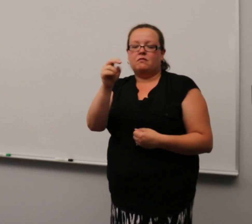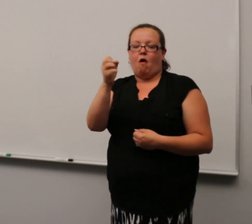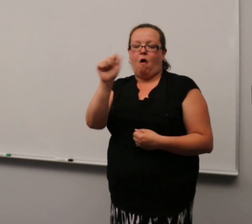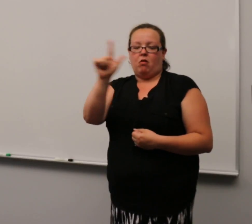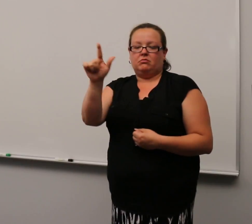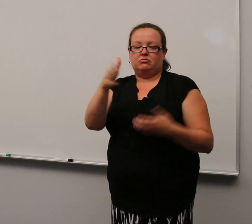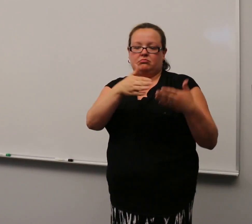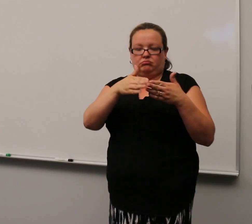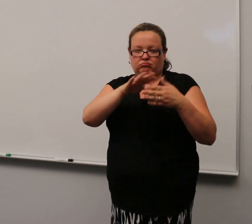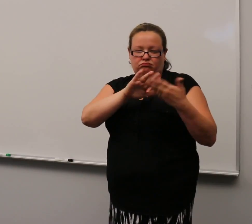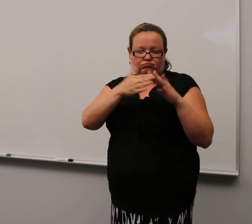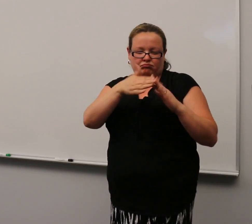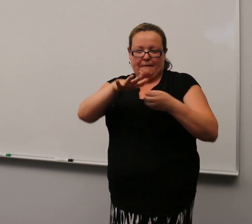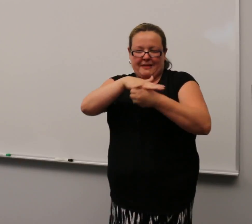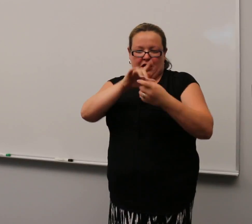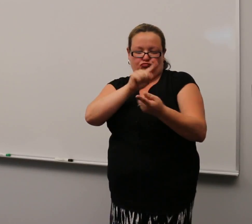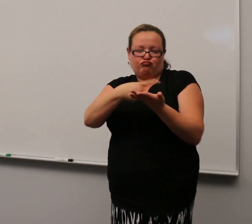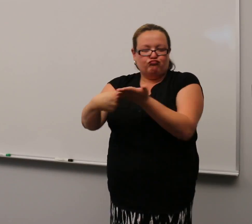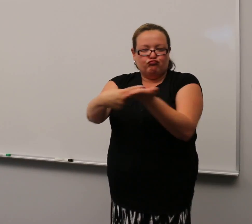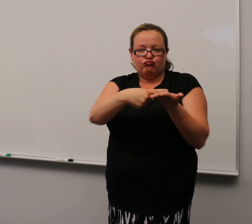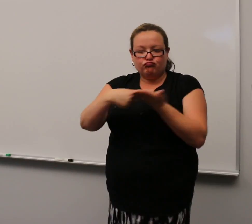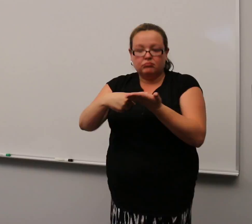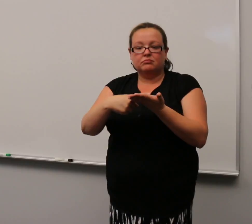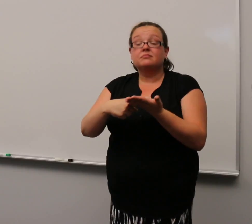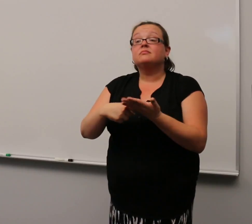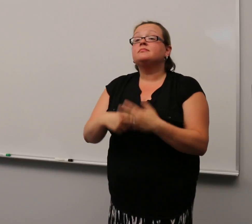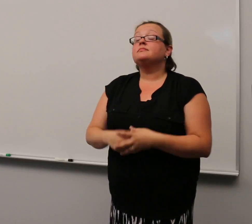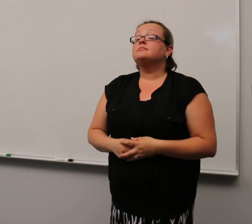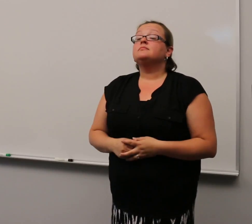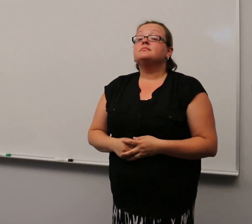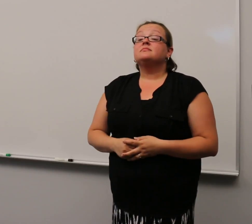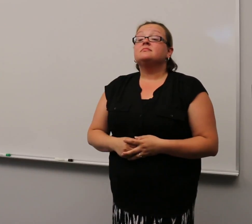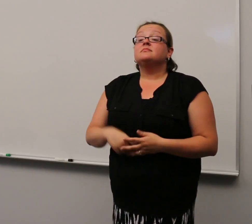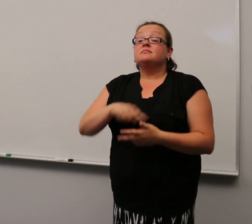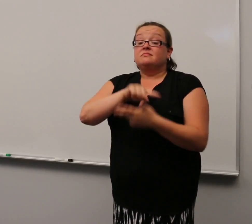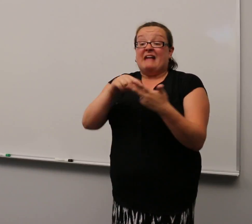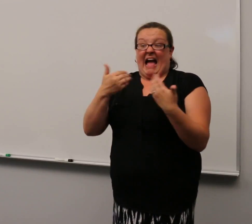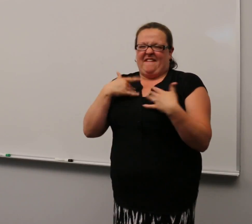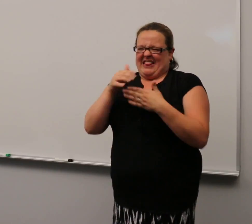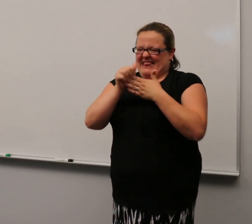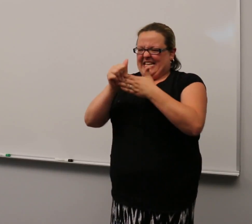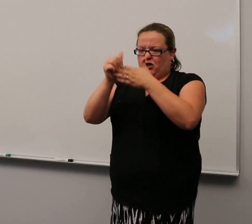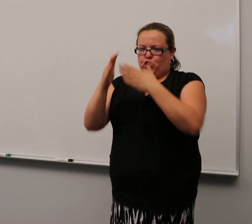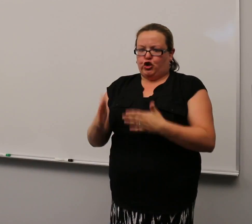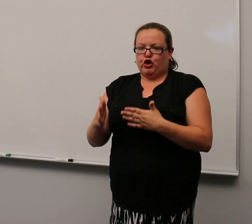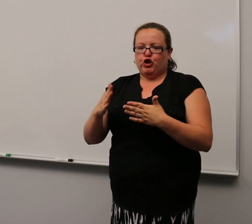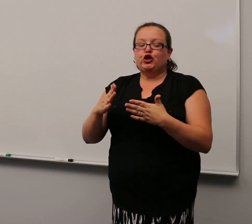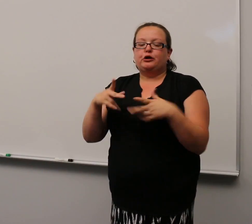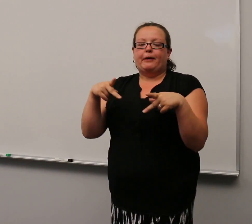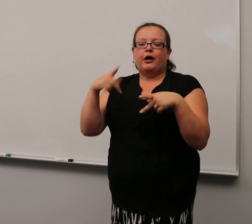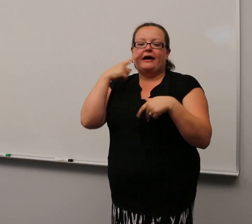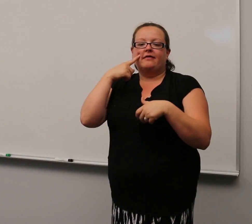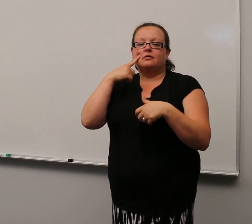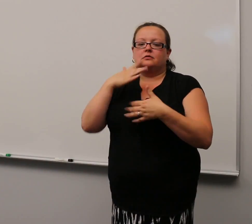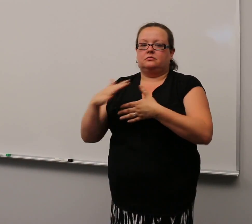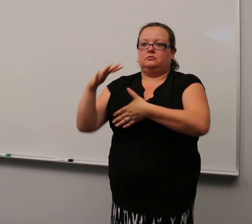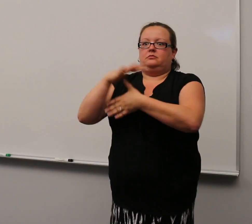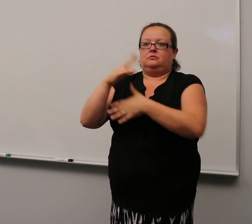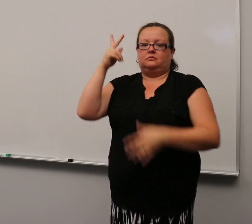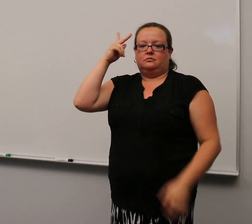The head of the federal government is the Prime Minister. The leader of the provincial or territorial government is the Premier,